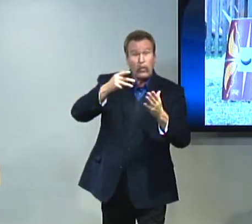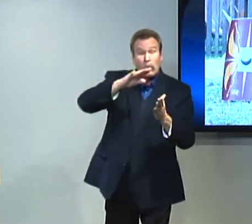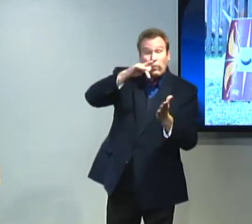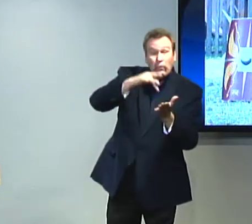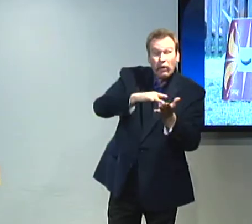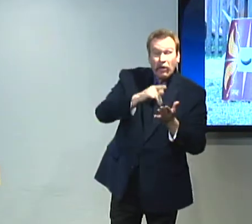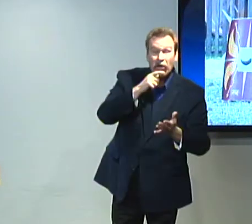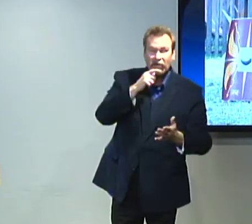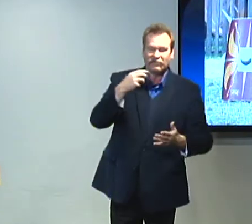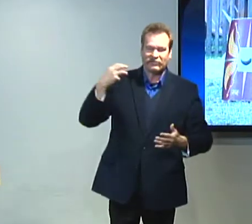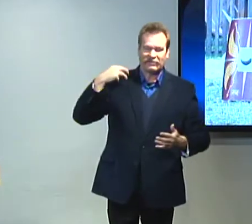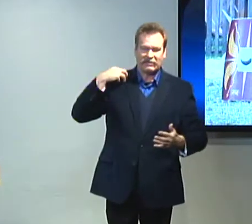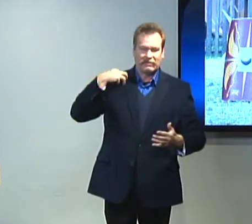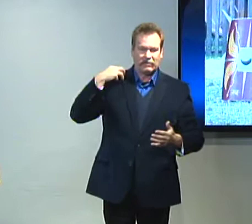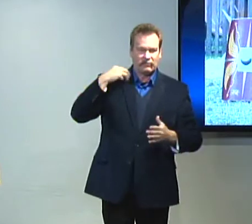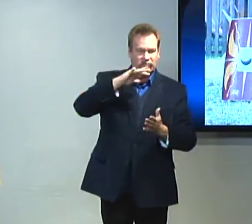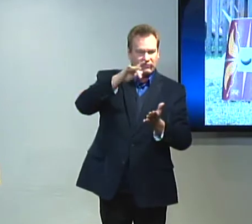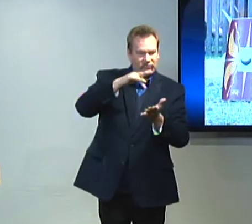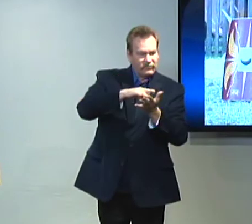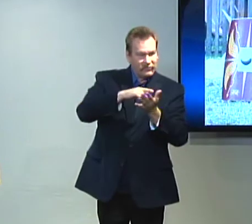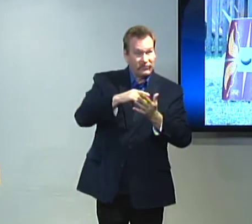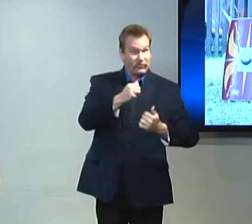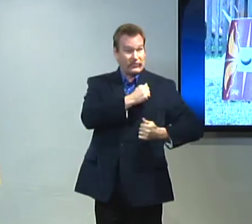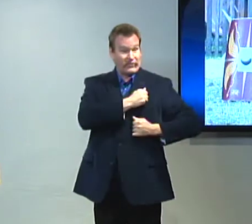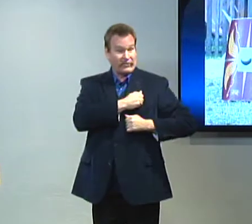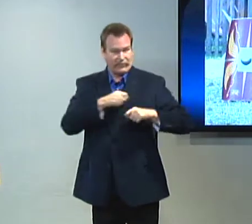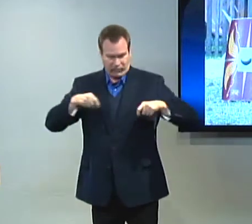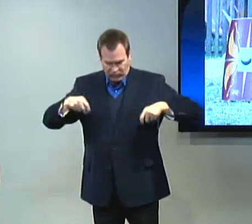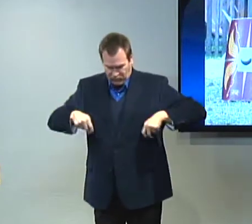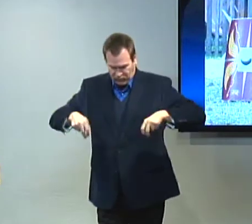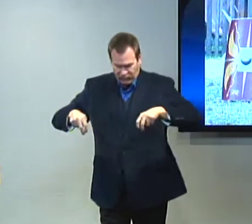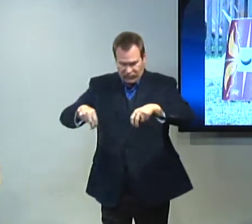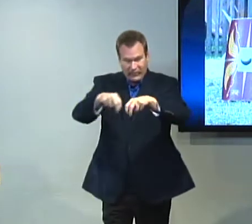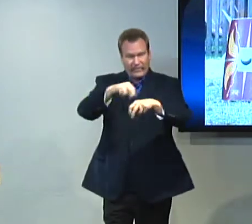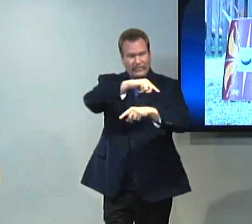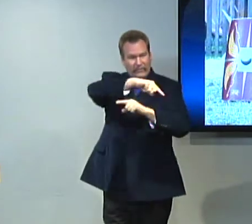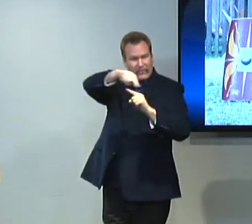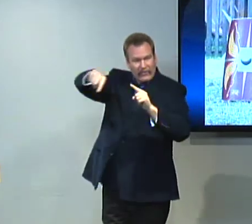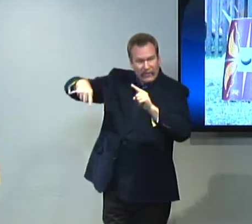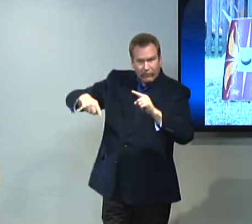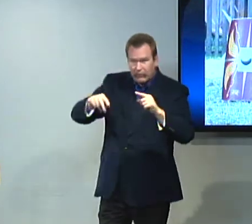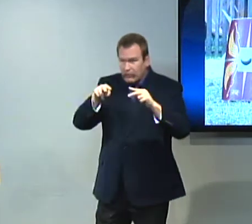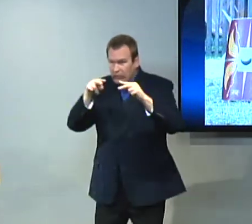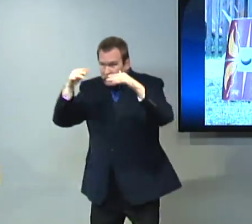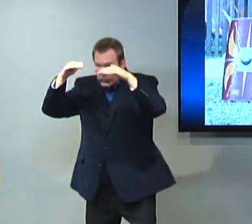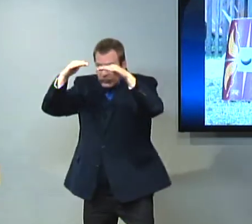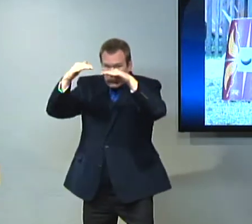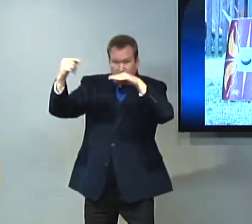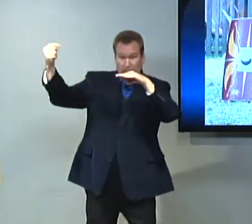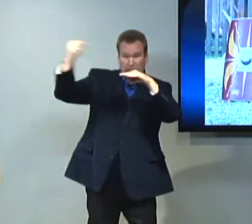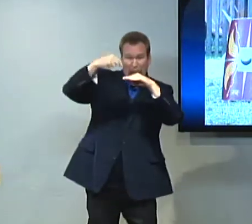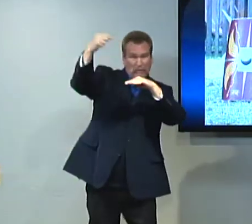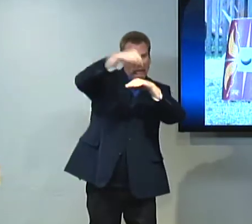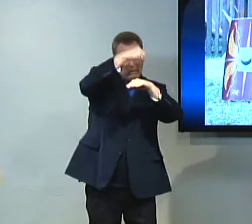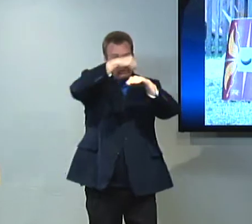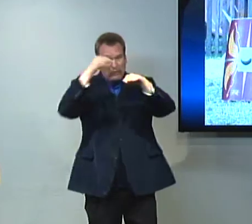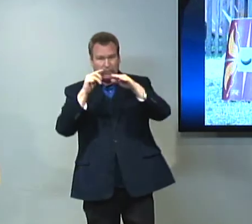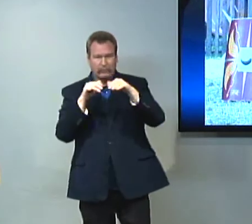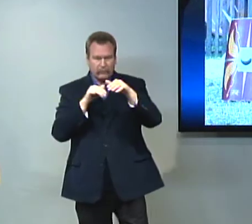create like a box. And then in the center would be the captain, would be the one who was in charge of all of the other ones. And he would be protected